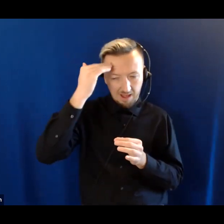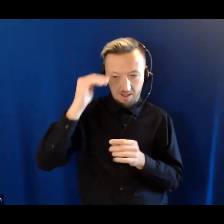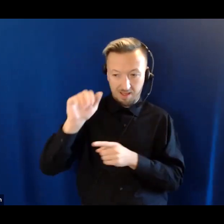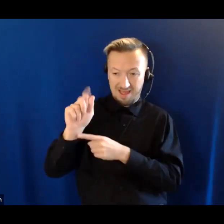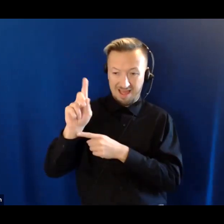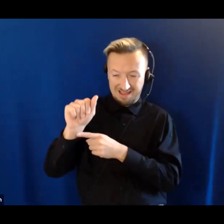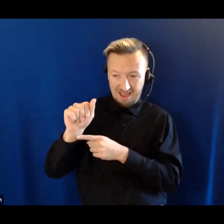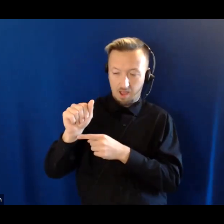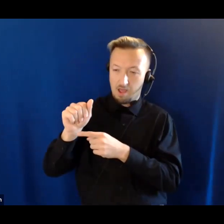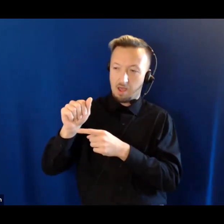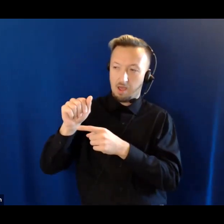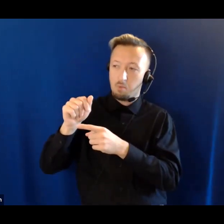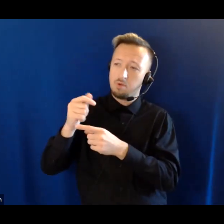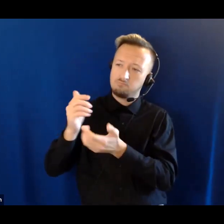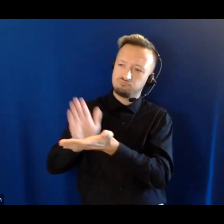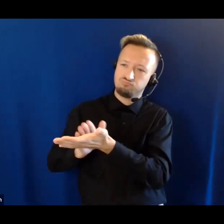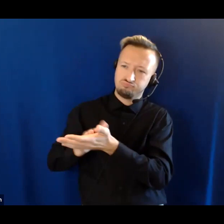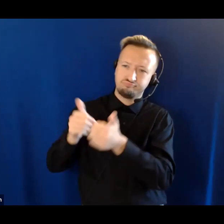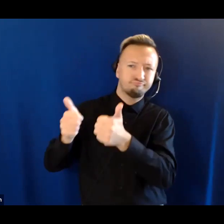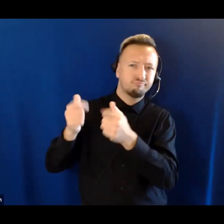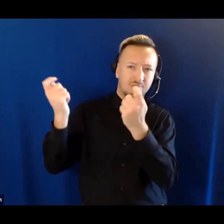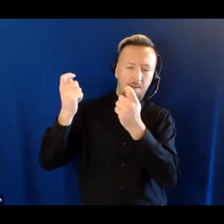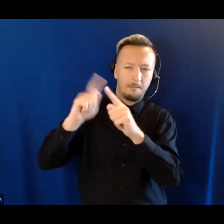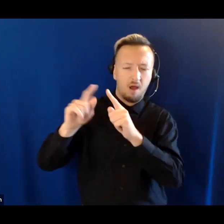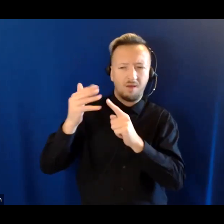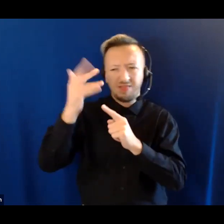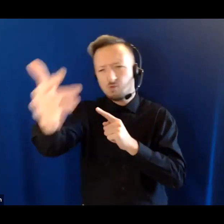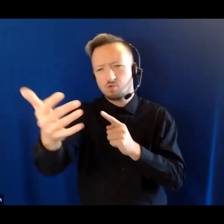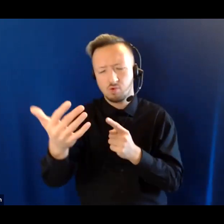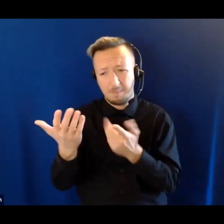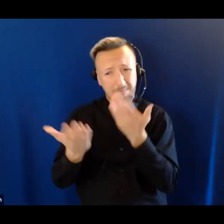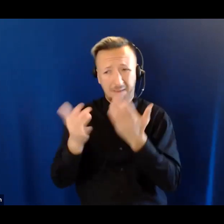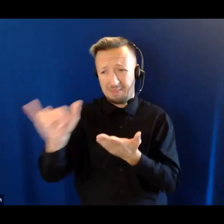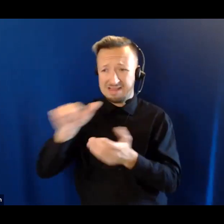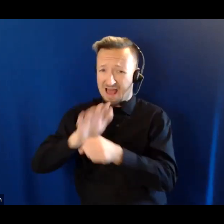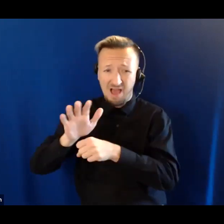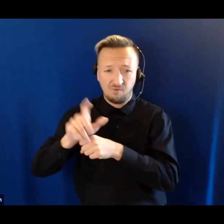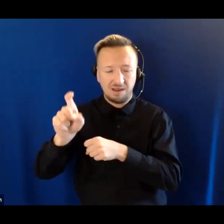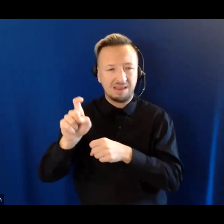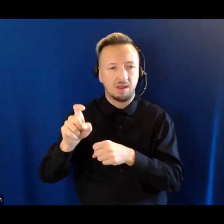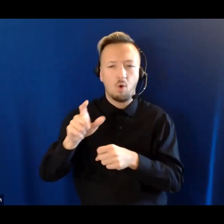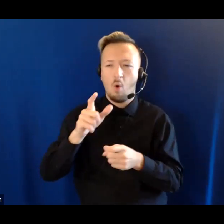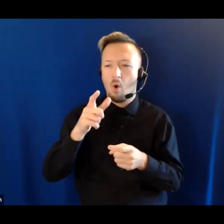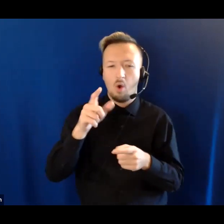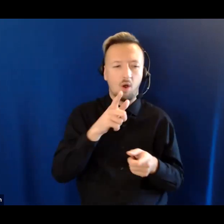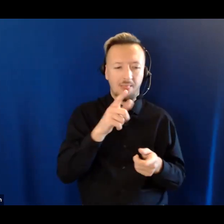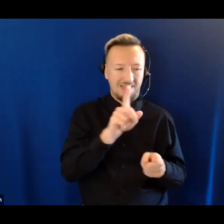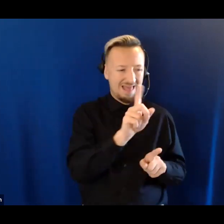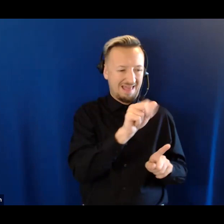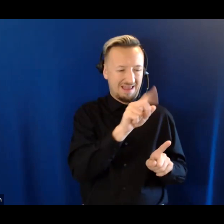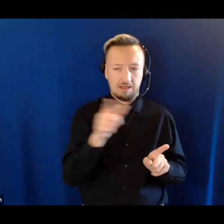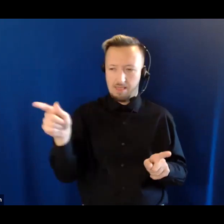but also thinking beyond and thinking how it may or may not serve certain communities, or who's exempt from the ADA. You know,